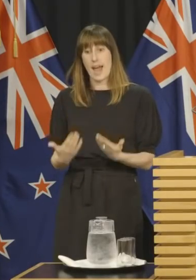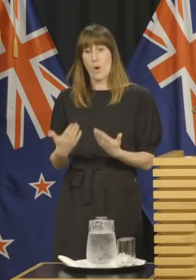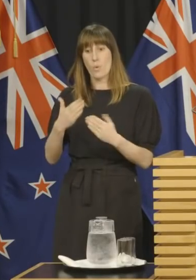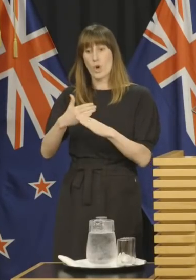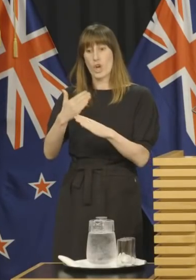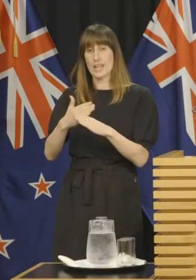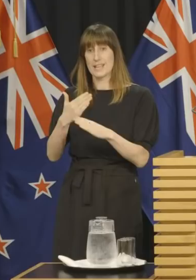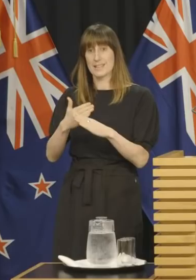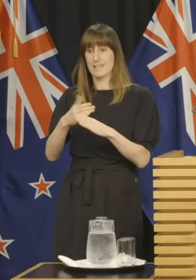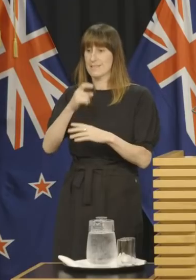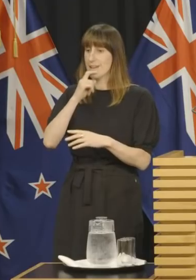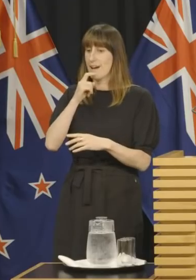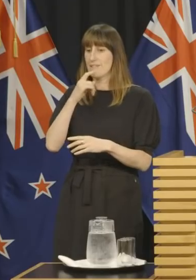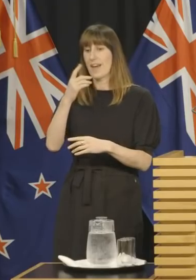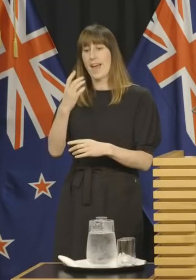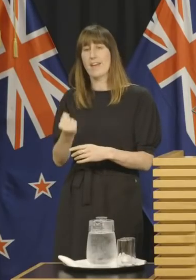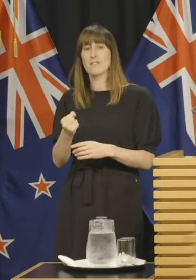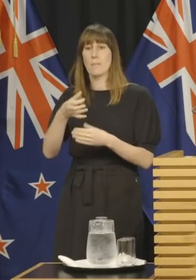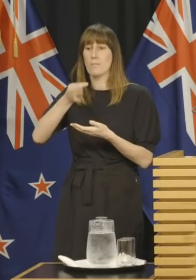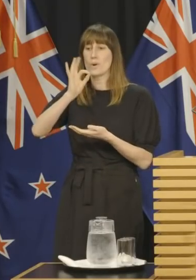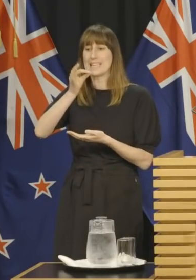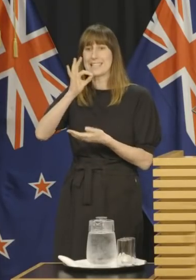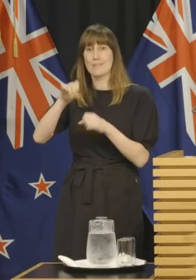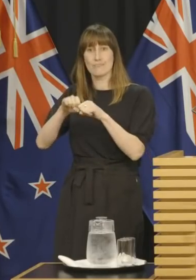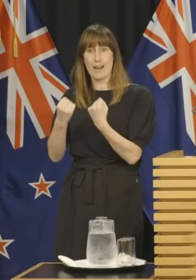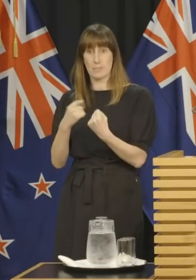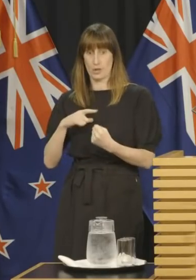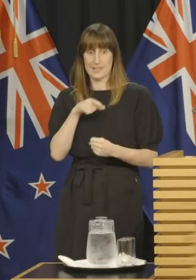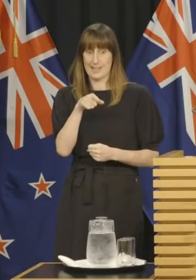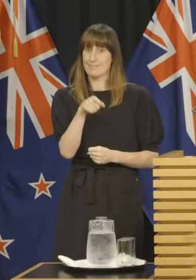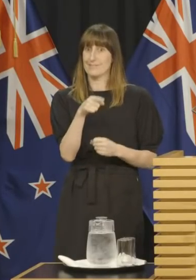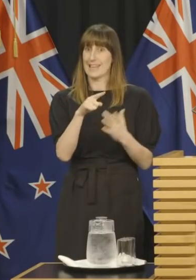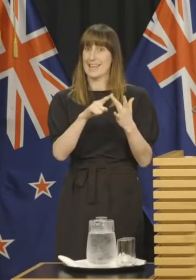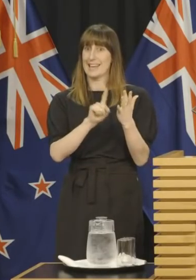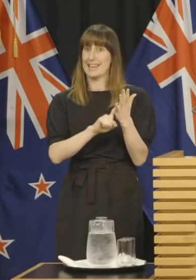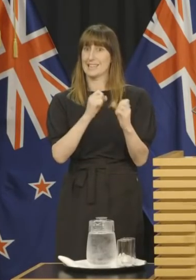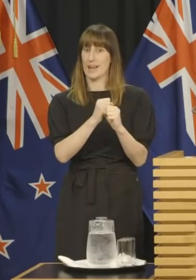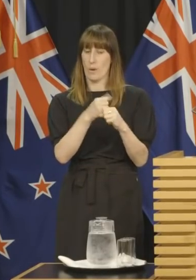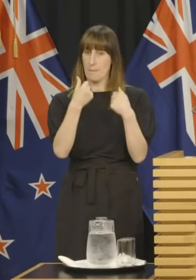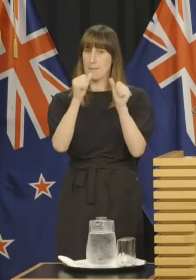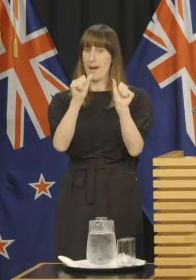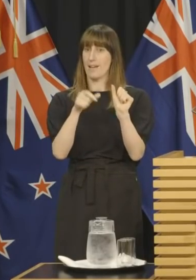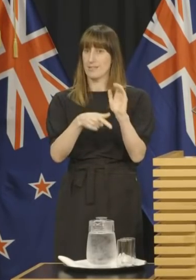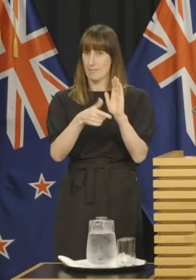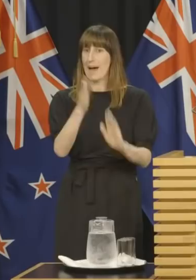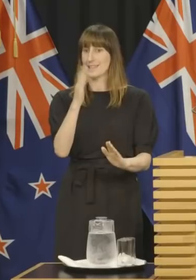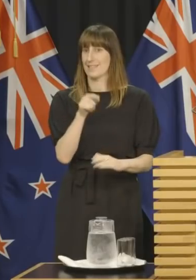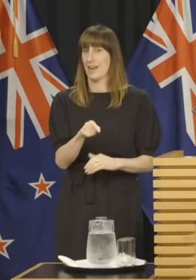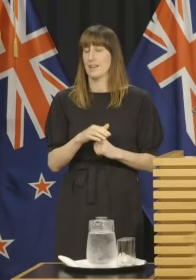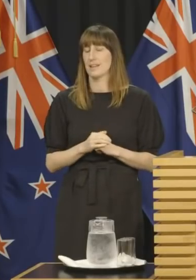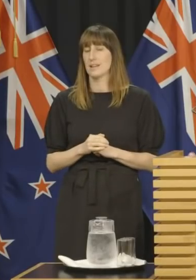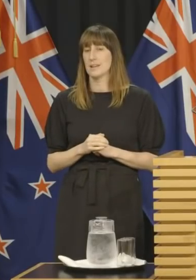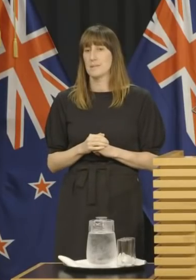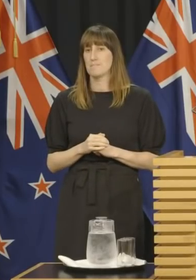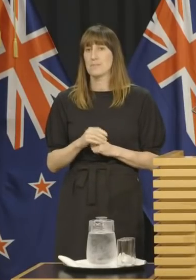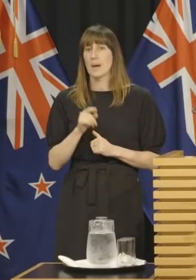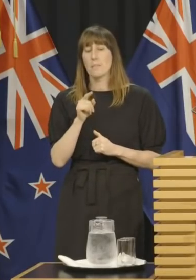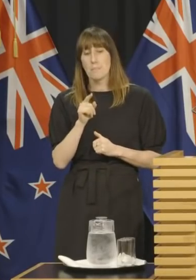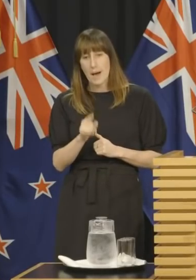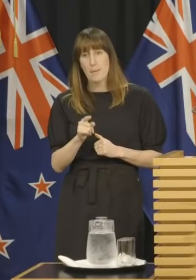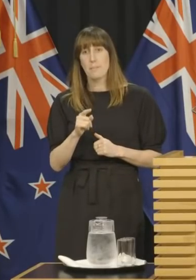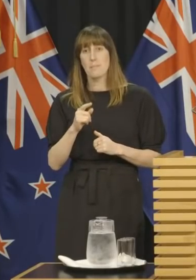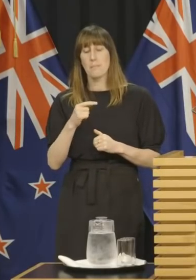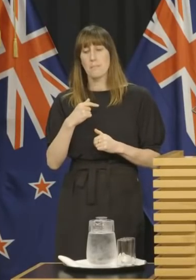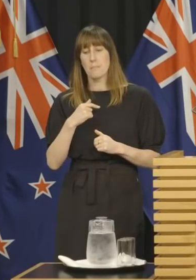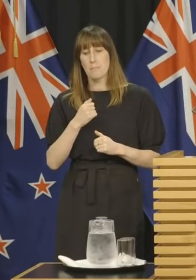as a result of his work. However, I have to keep in mind that a Minister for Workplace Relations needs to maintain a standard and a